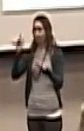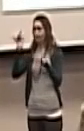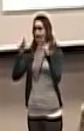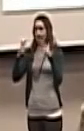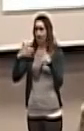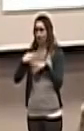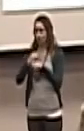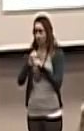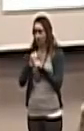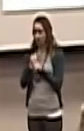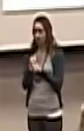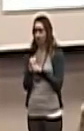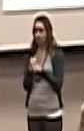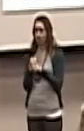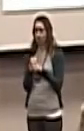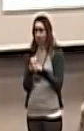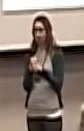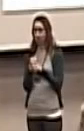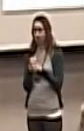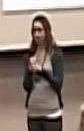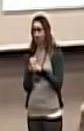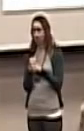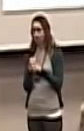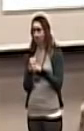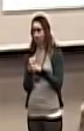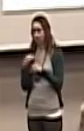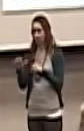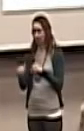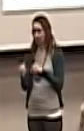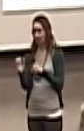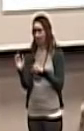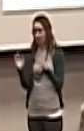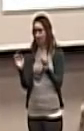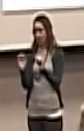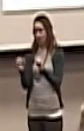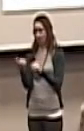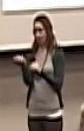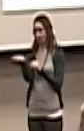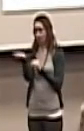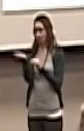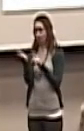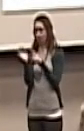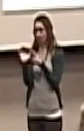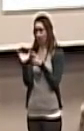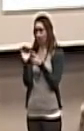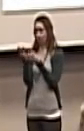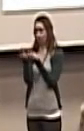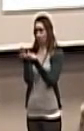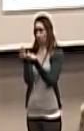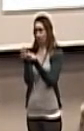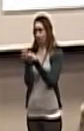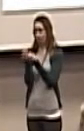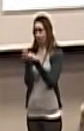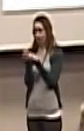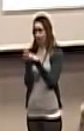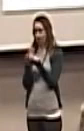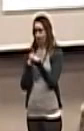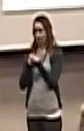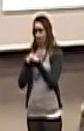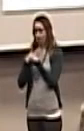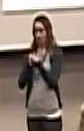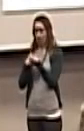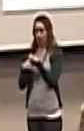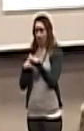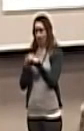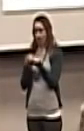take nothing, a lump of clay, dirt from the ground, and he would breathe into that the very breath